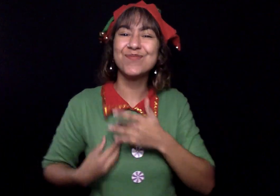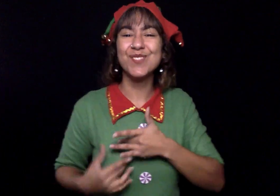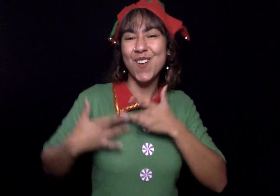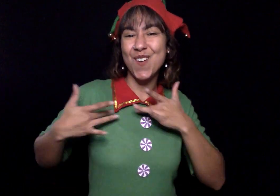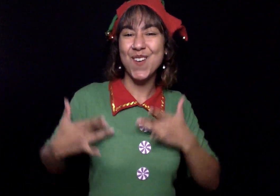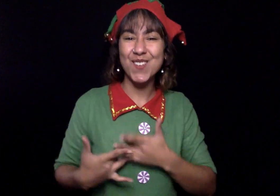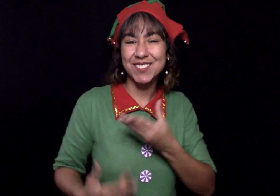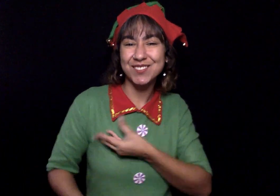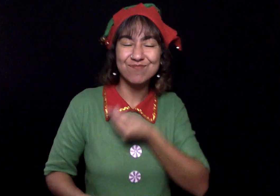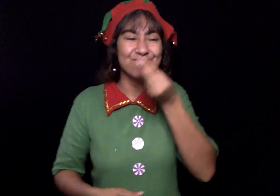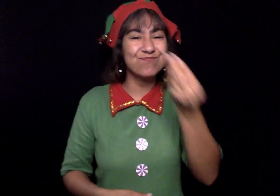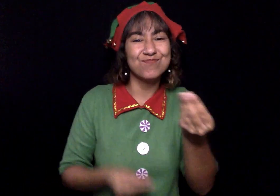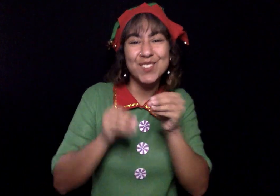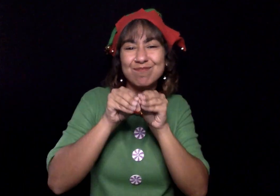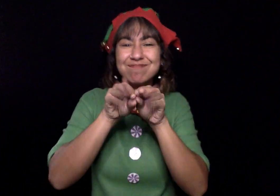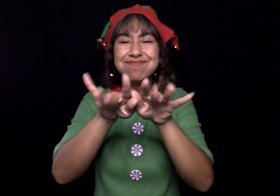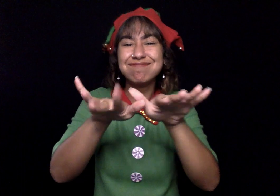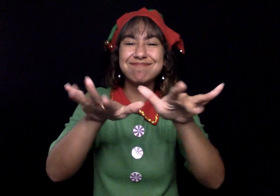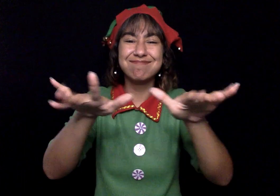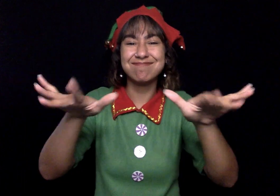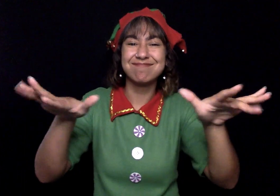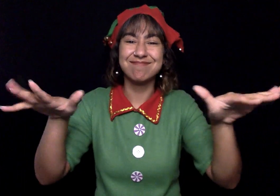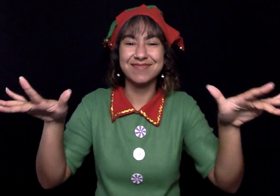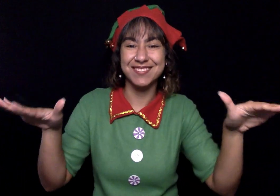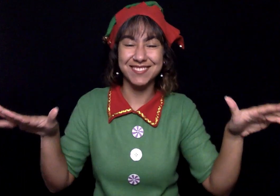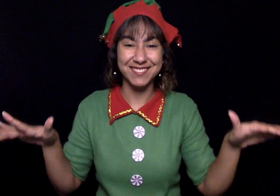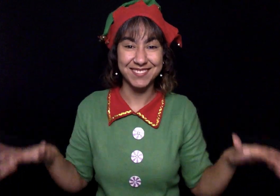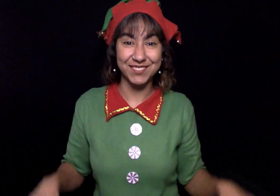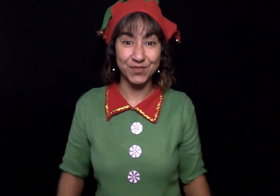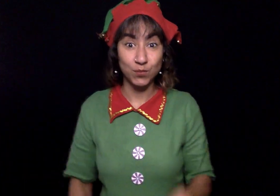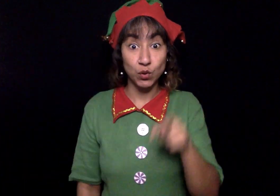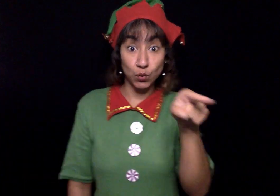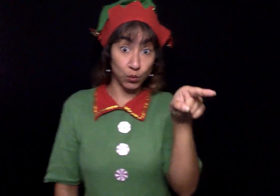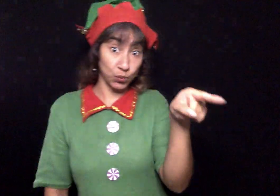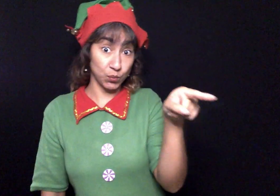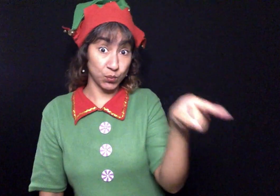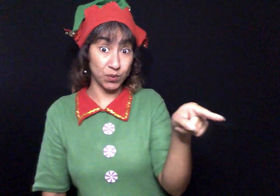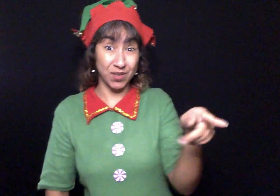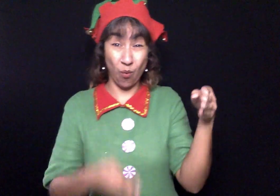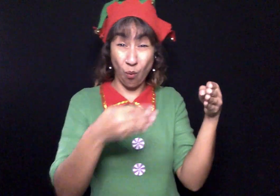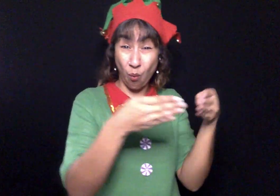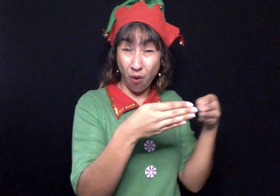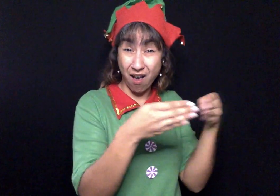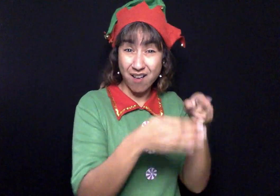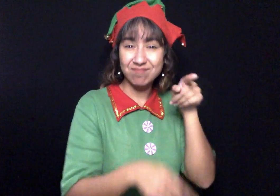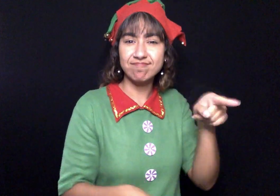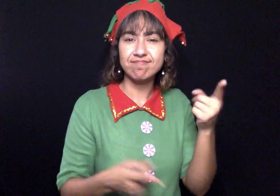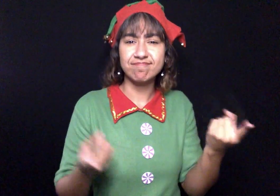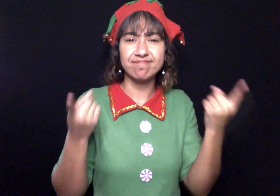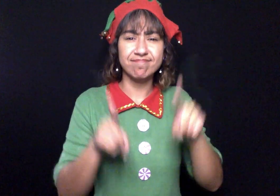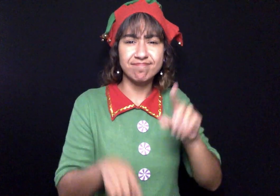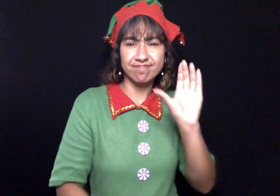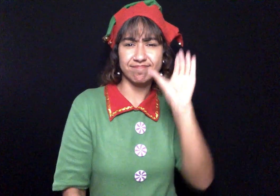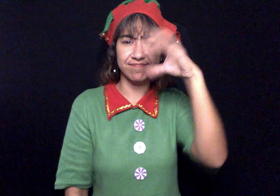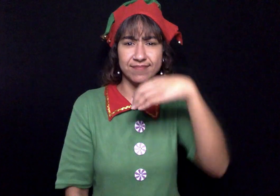There's a man on the corner Who doesn't have a name People